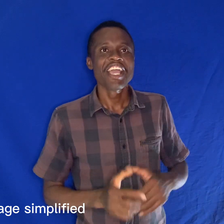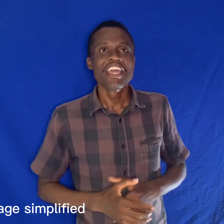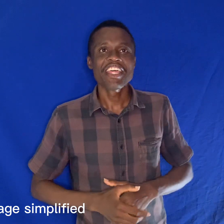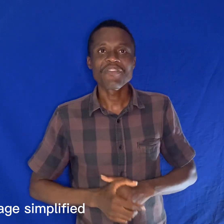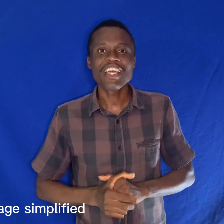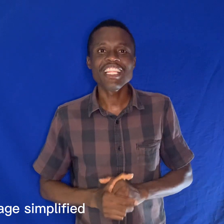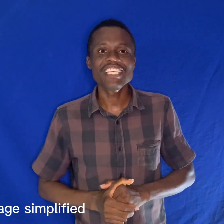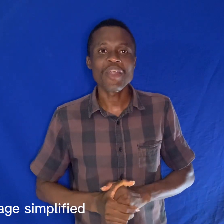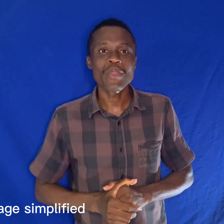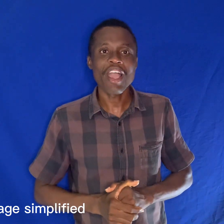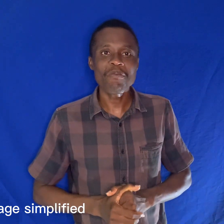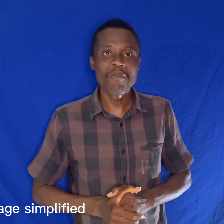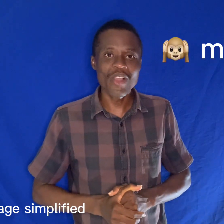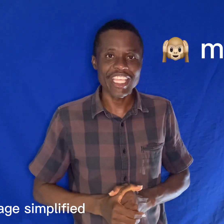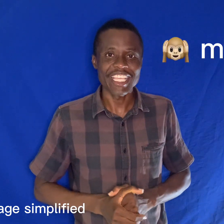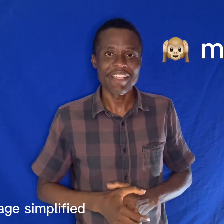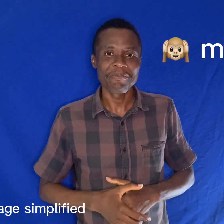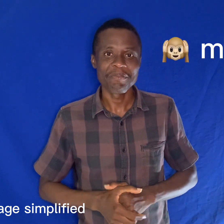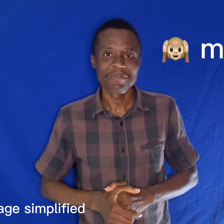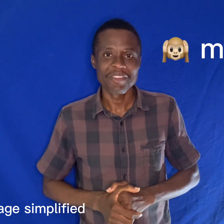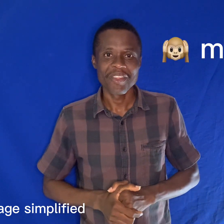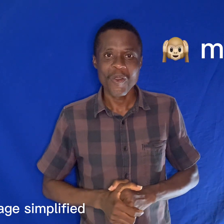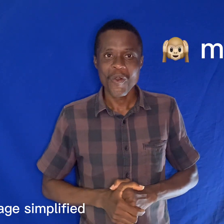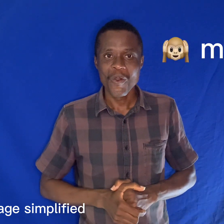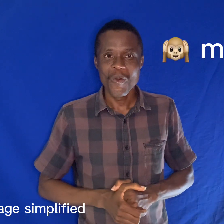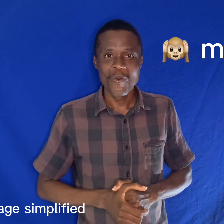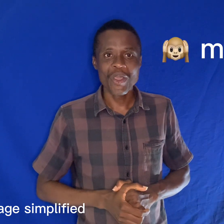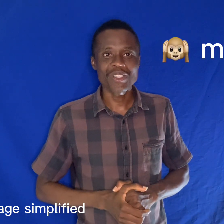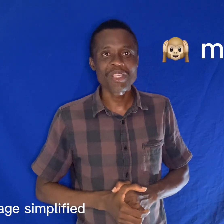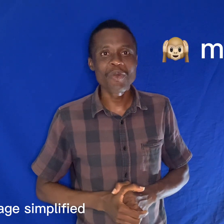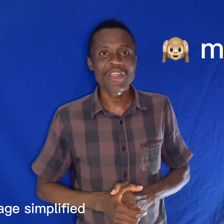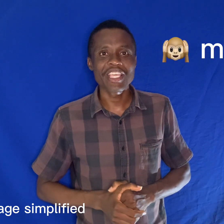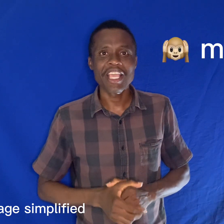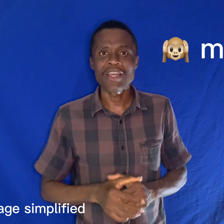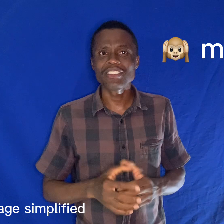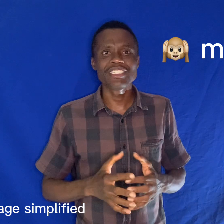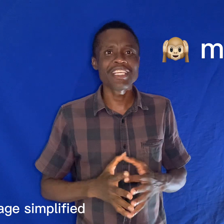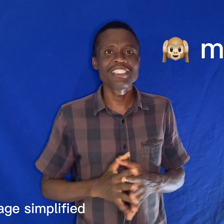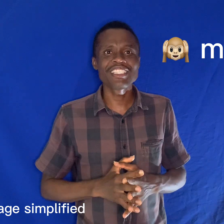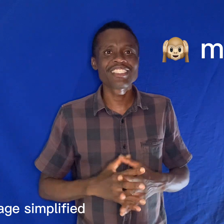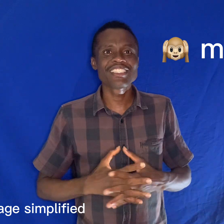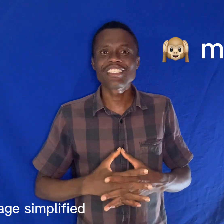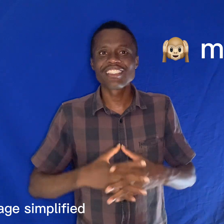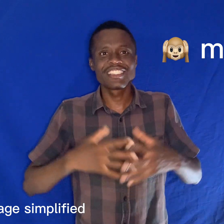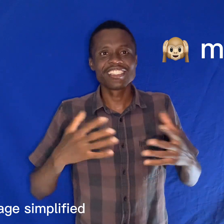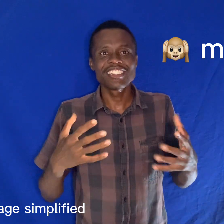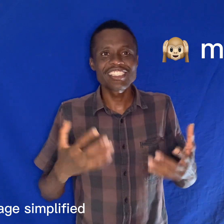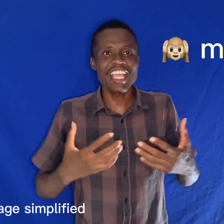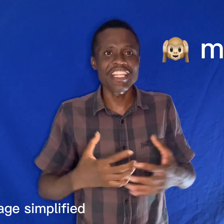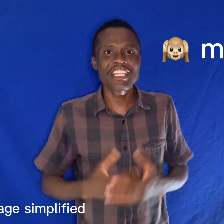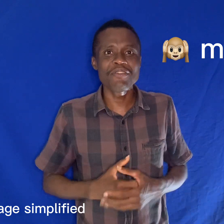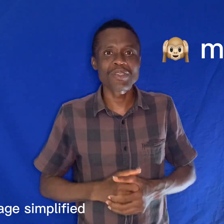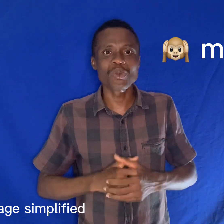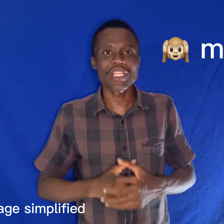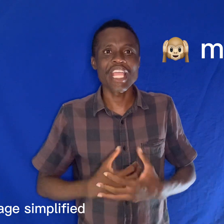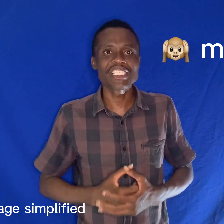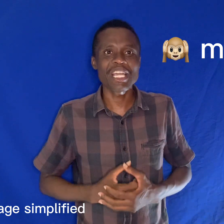Then after lizard, we have monkey. We all see monkey, and there's this sign they give us when they're into their